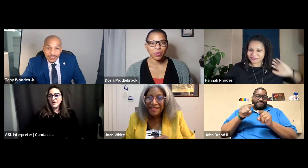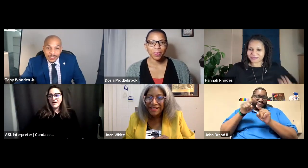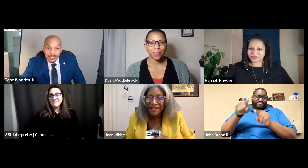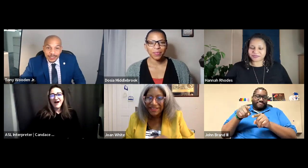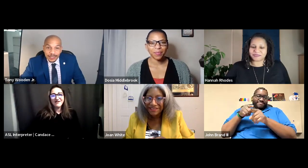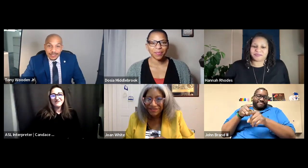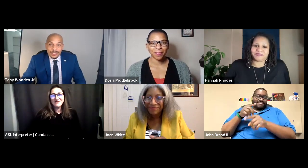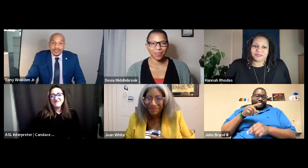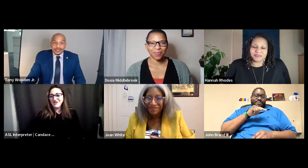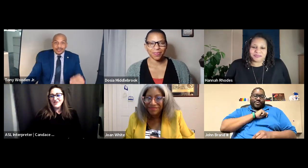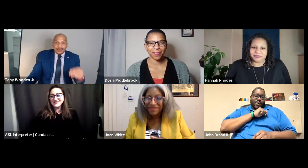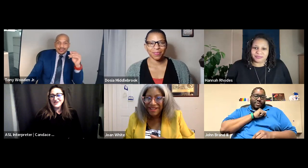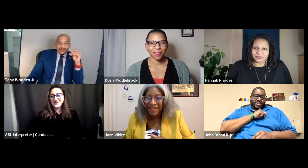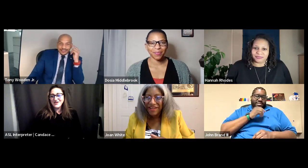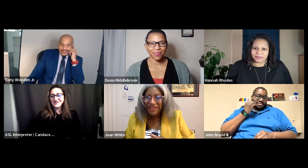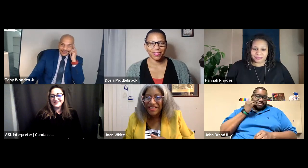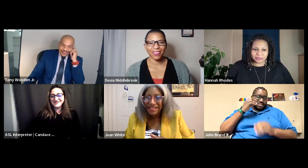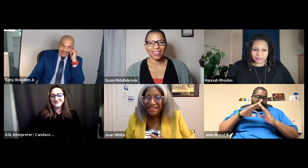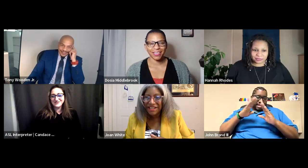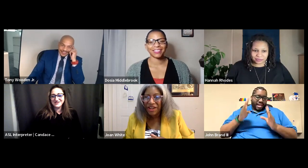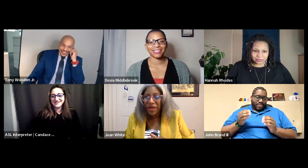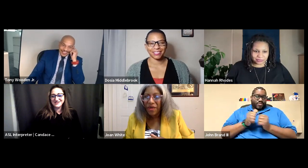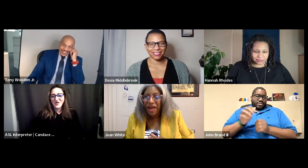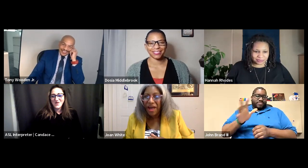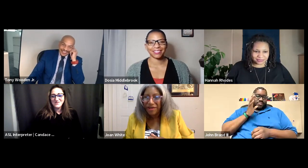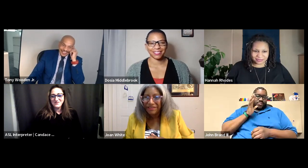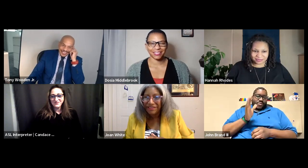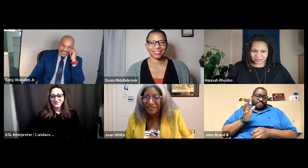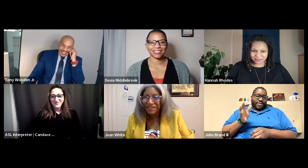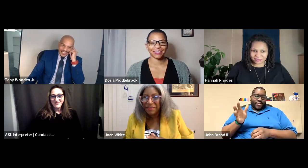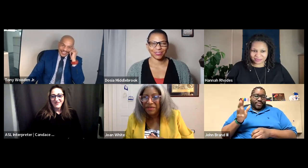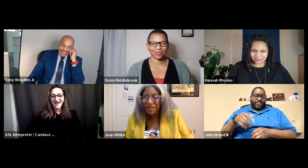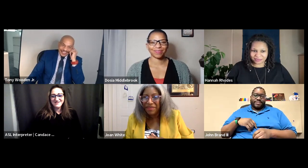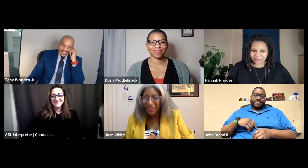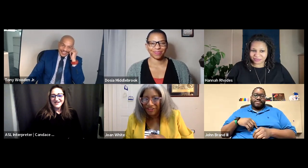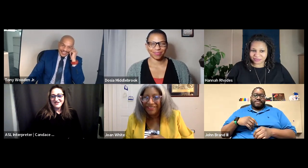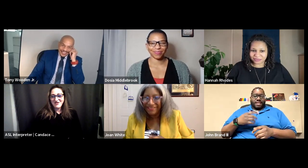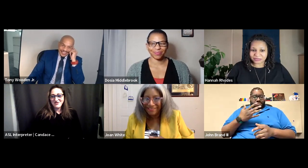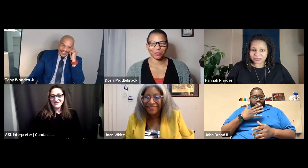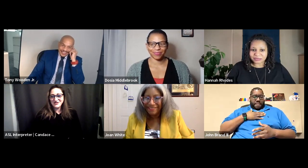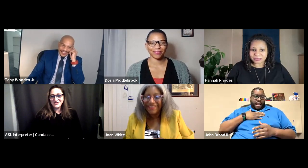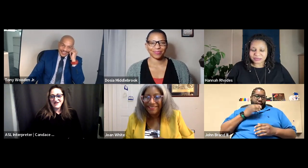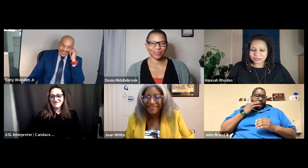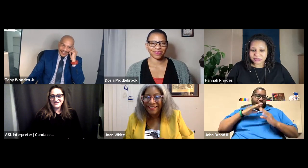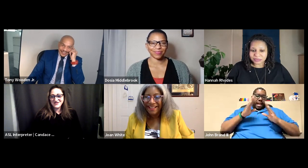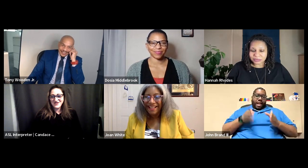Growing up, I can remember always going over into Doris's home. Going over to your grandmother's